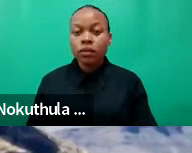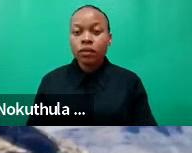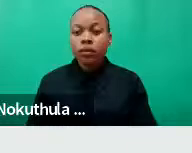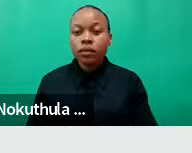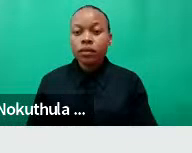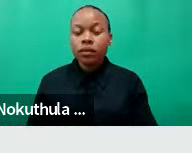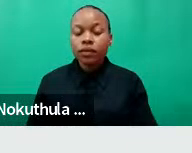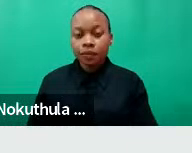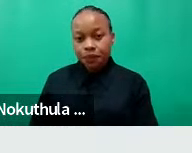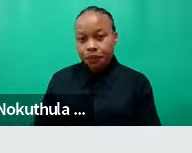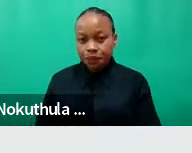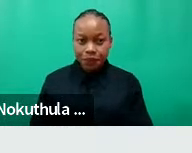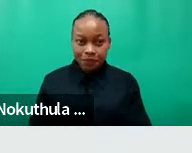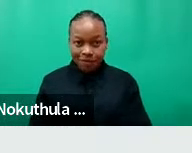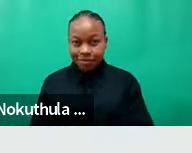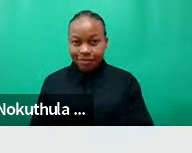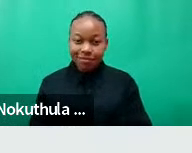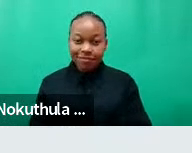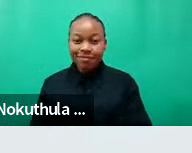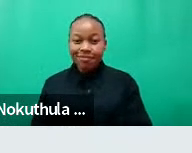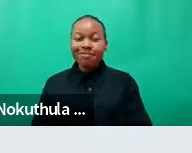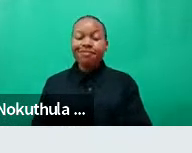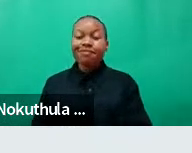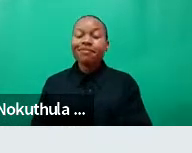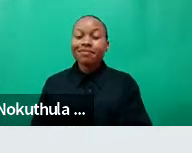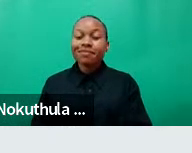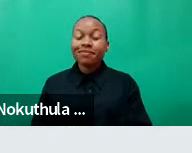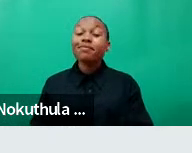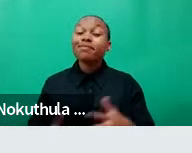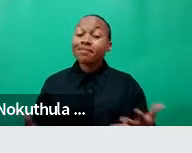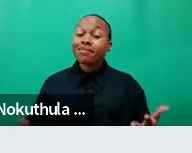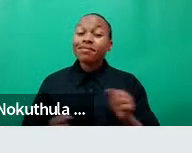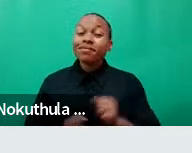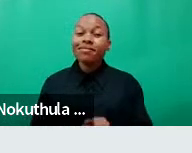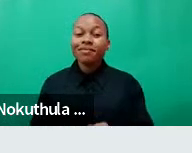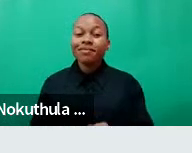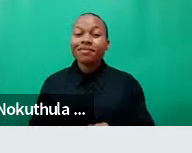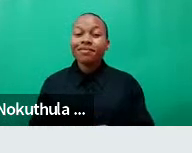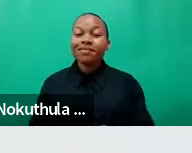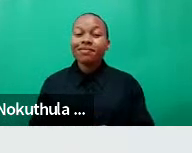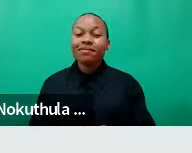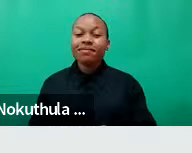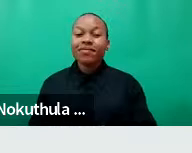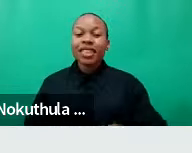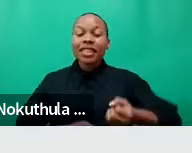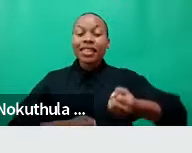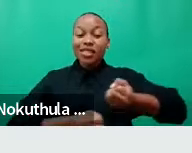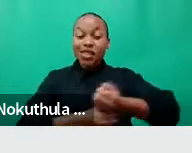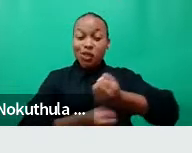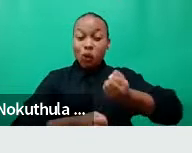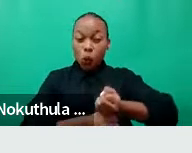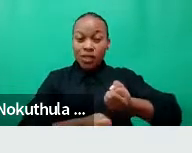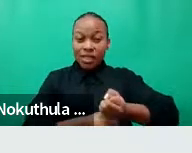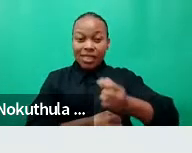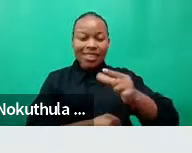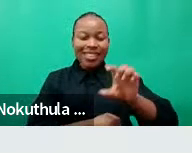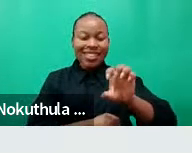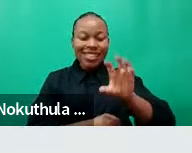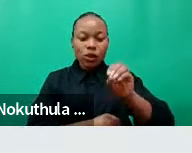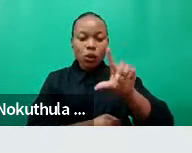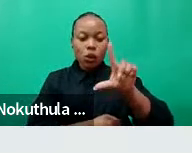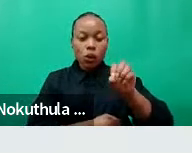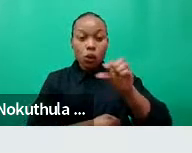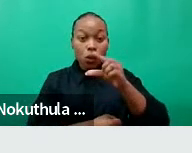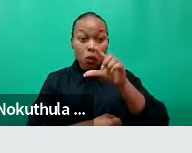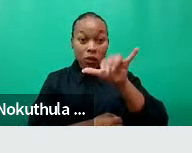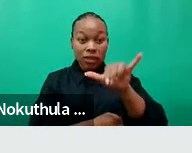There we go. So what is geology, first of all? I realize I'm talking to quite a diverse audience. So geology is the study of